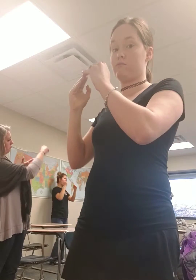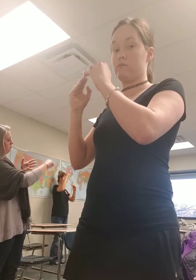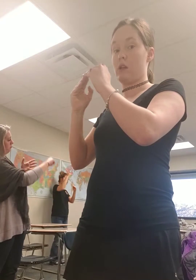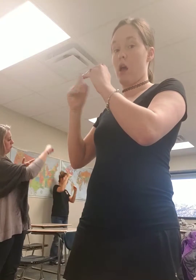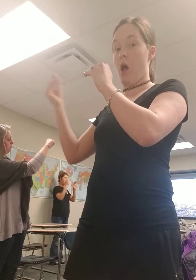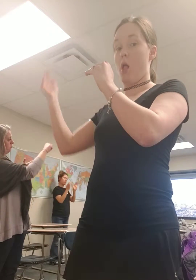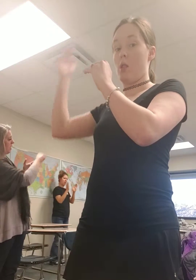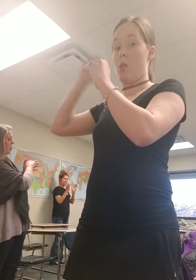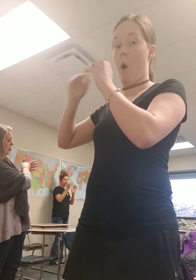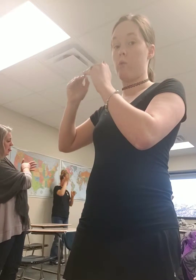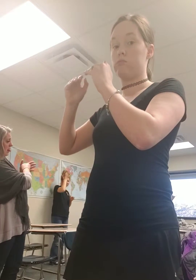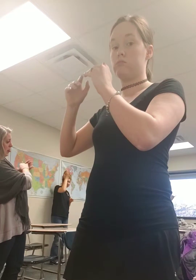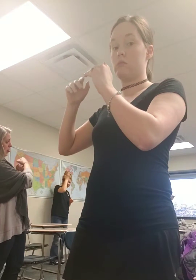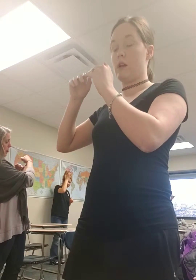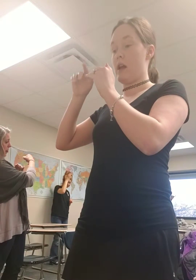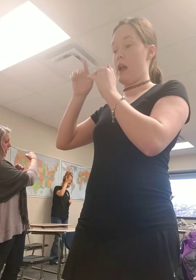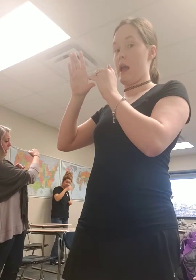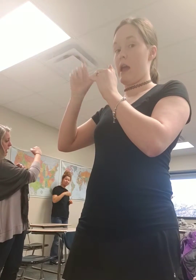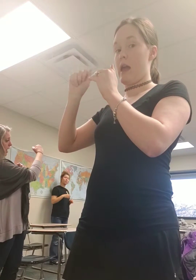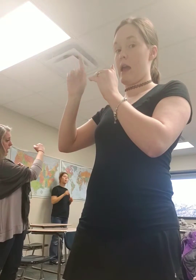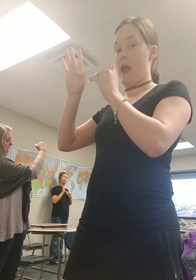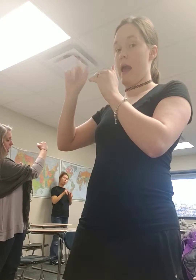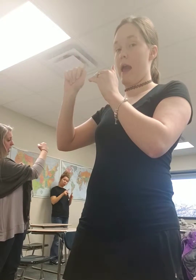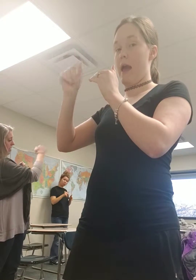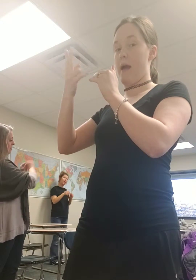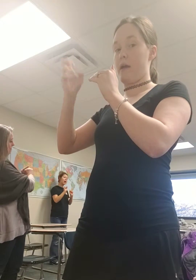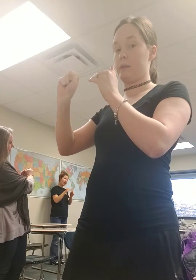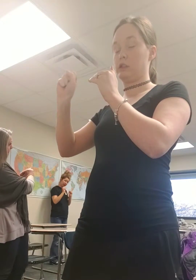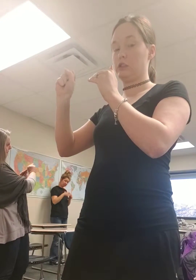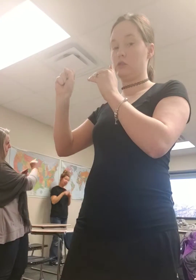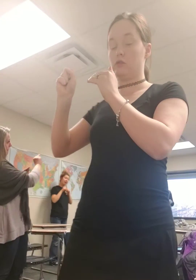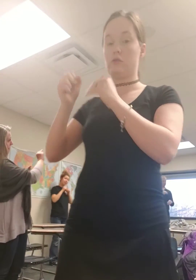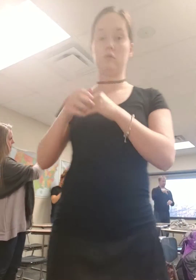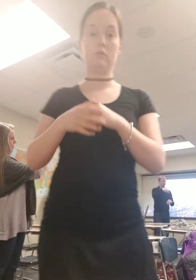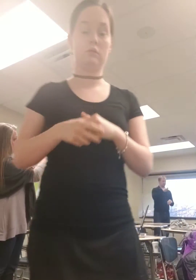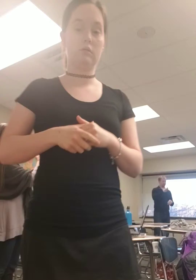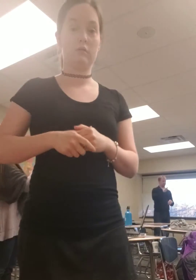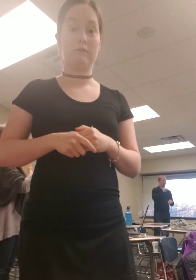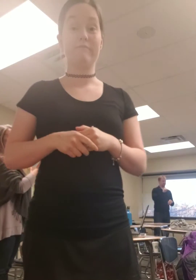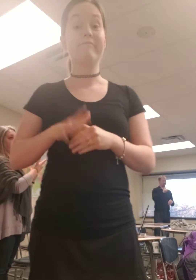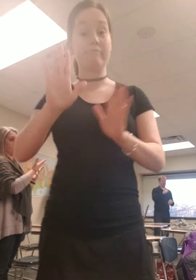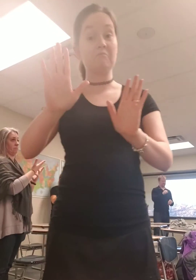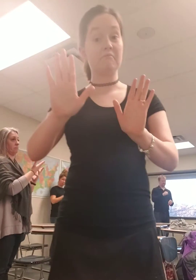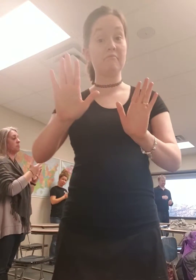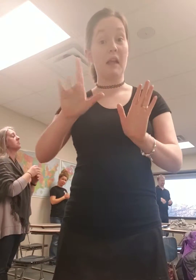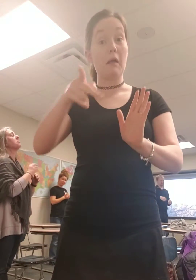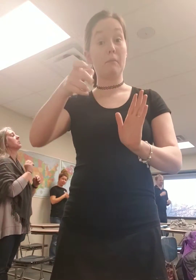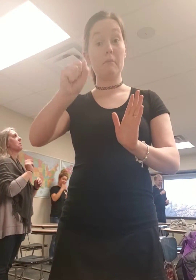It is the peas. It is the peas. Because here, what axis is